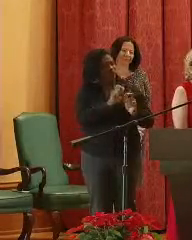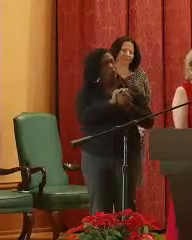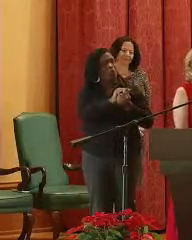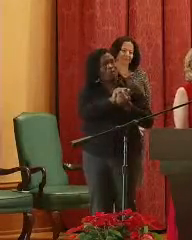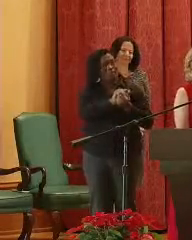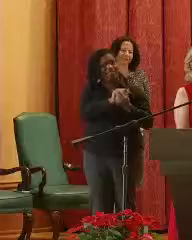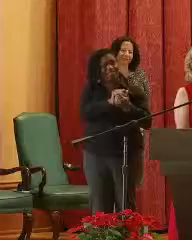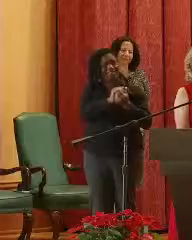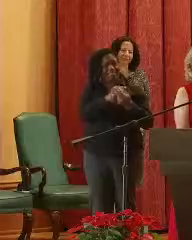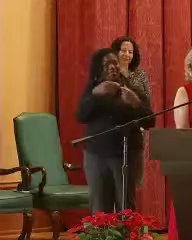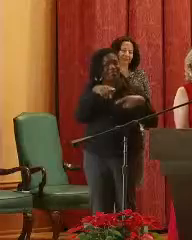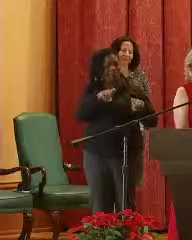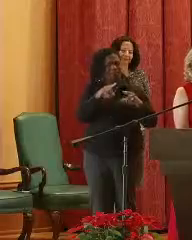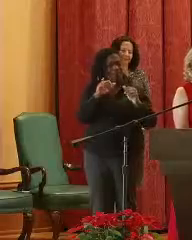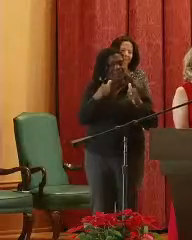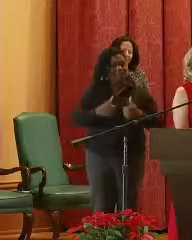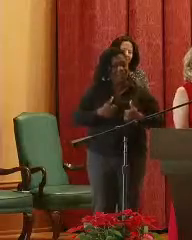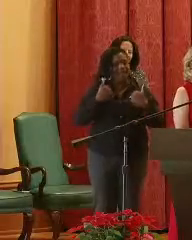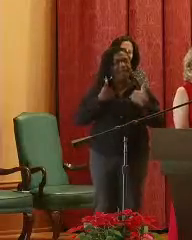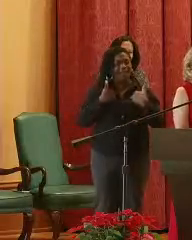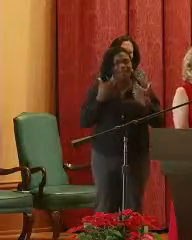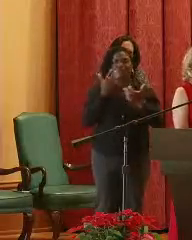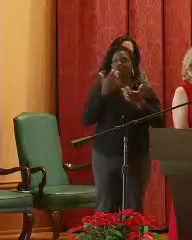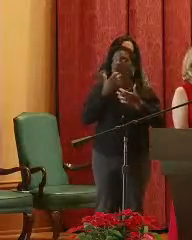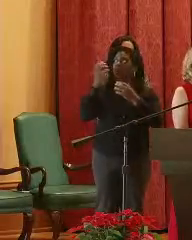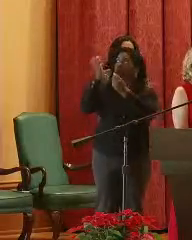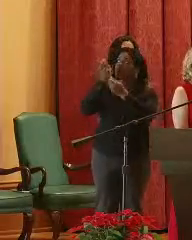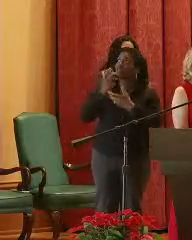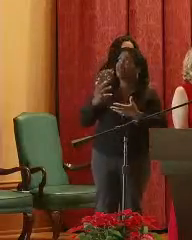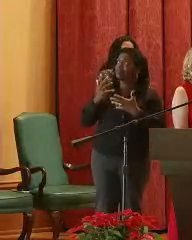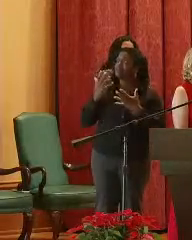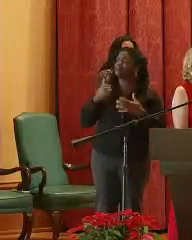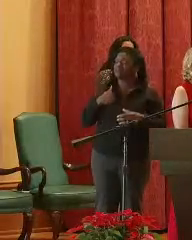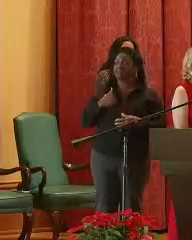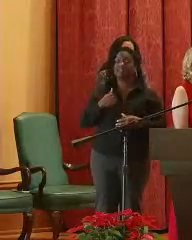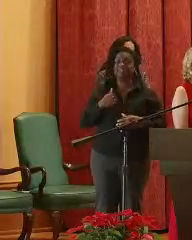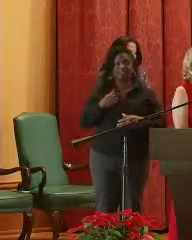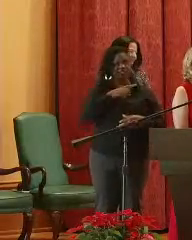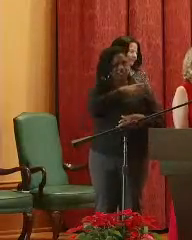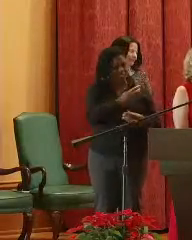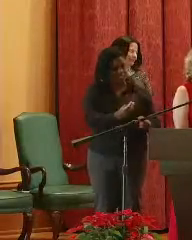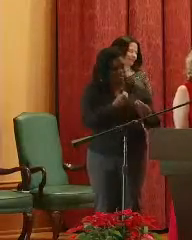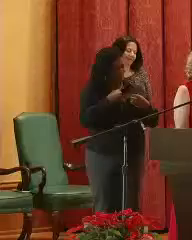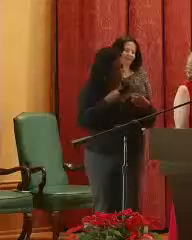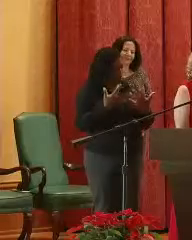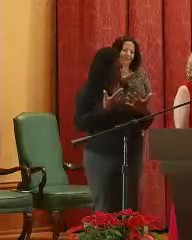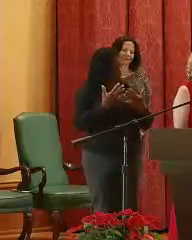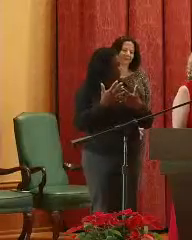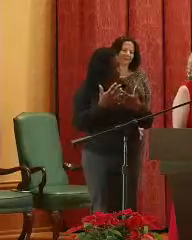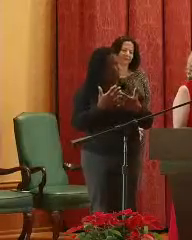Jen who motivates me, who guides me to this day,